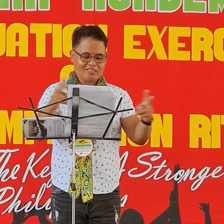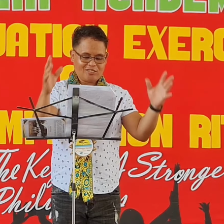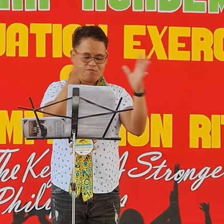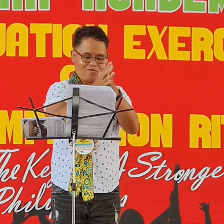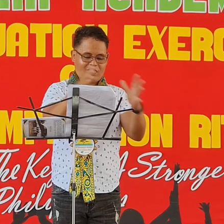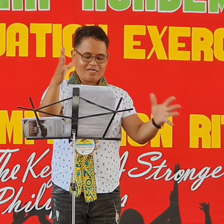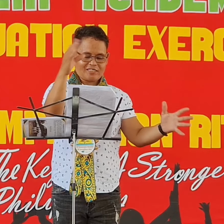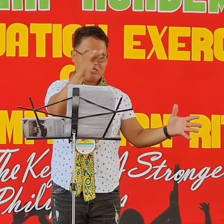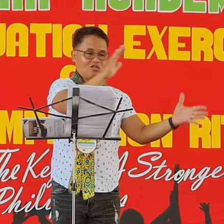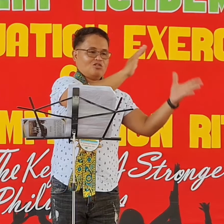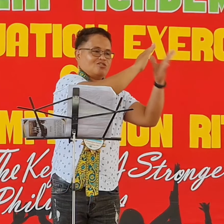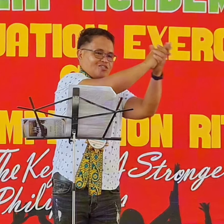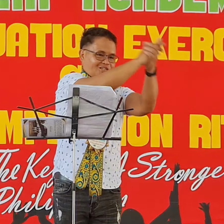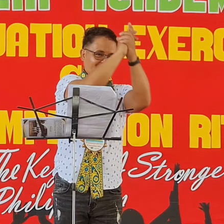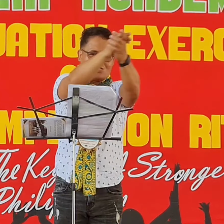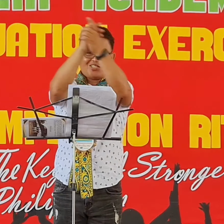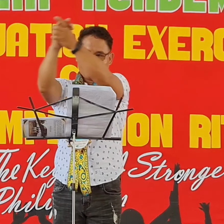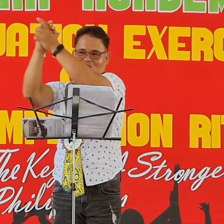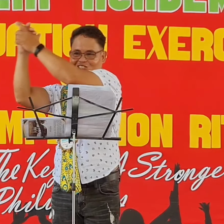Thank you very much and congratulations. you for